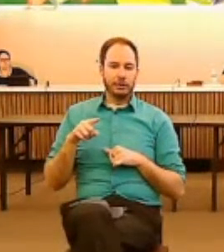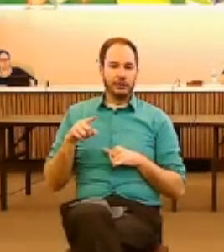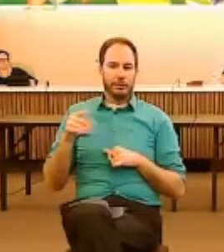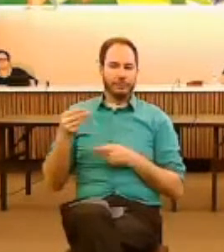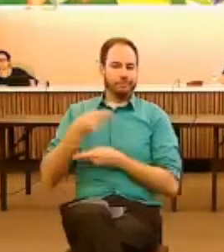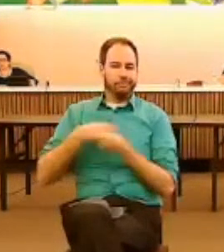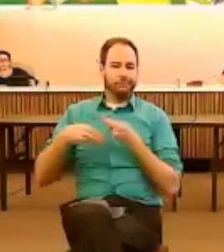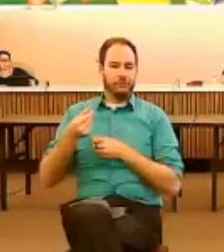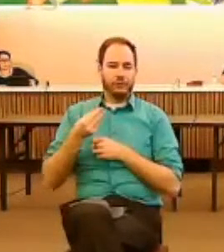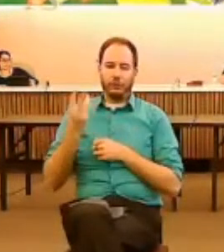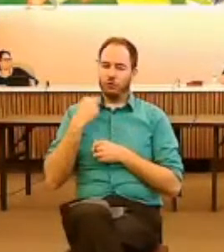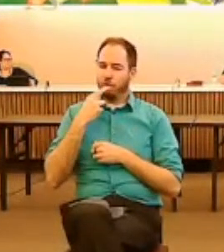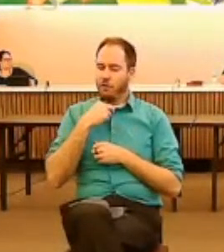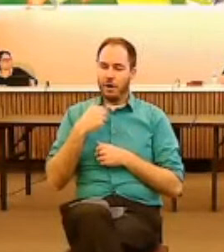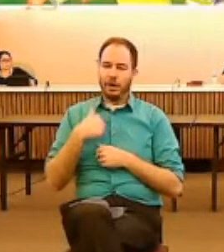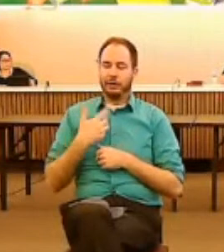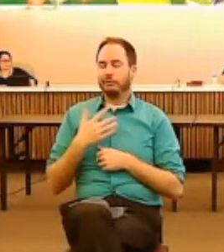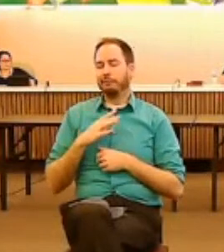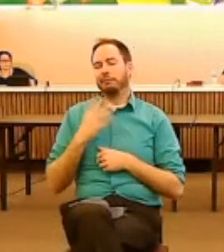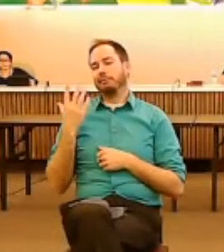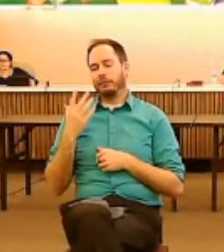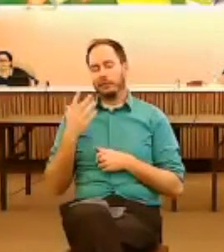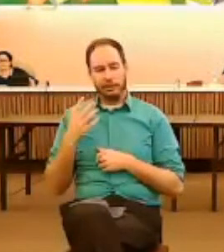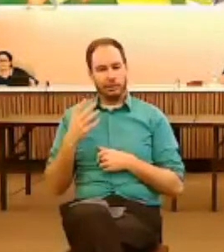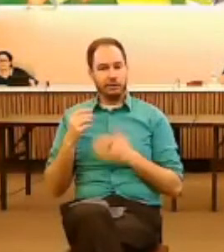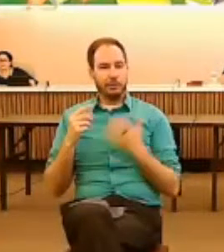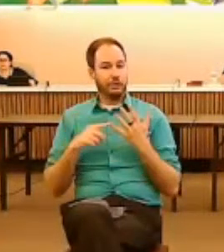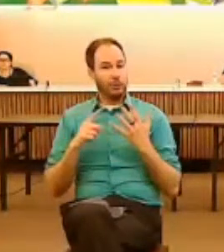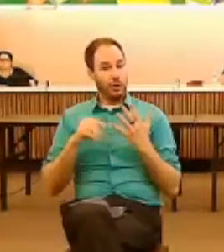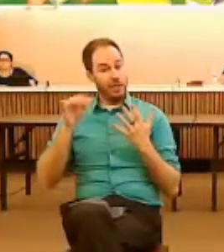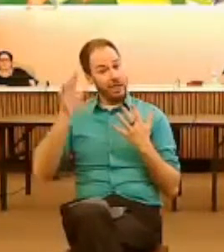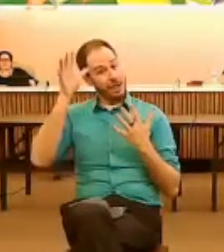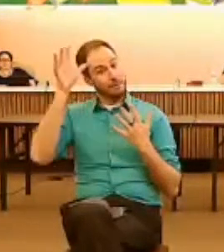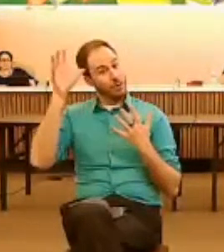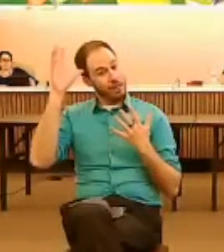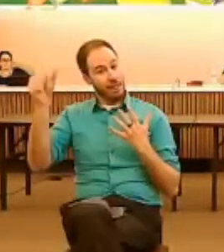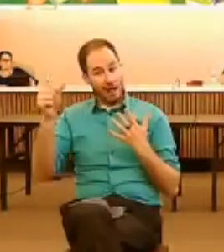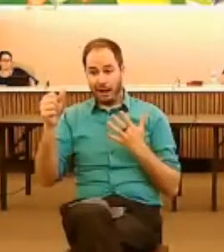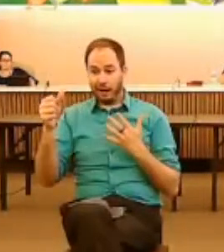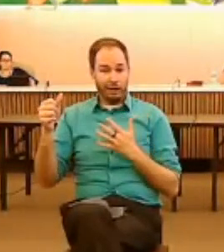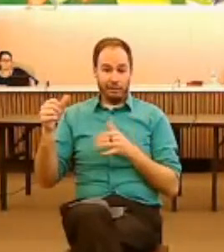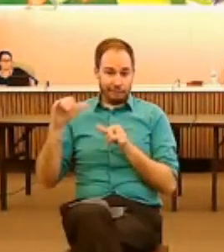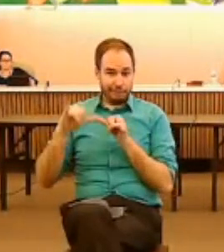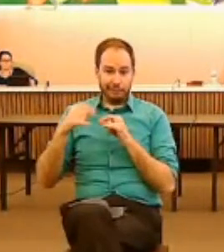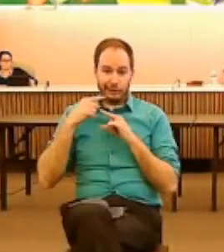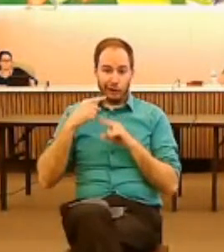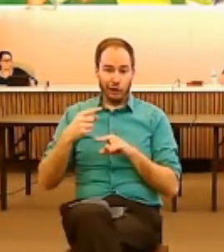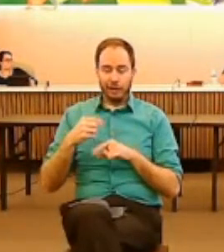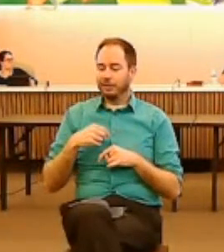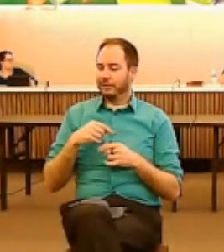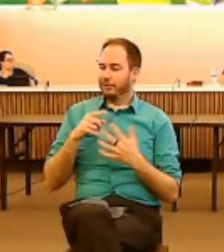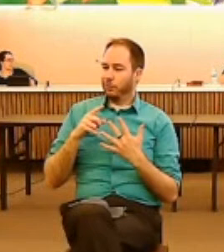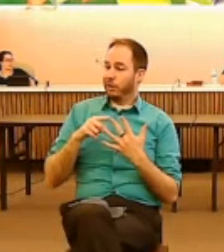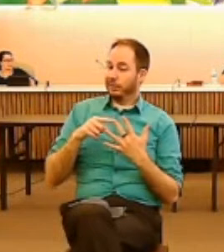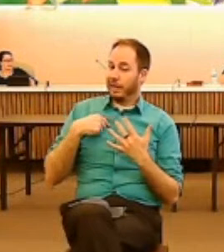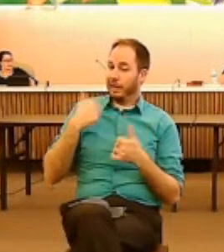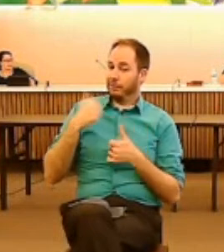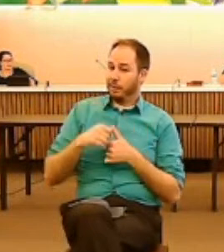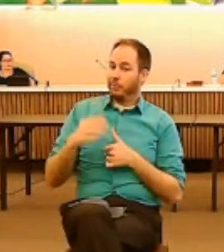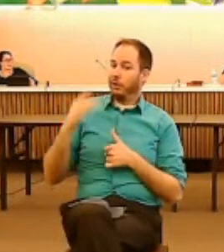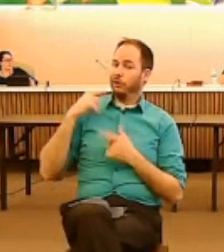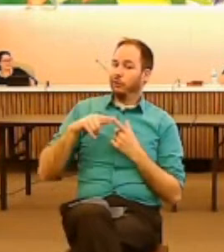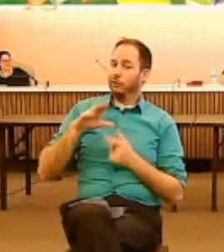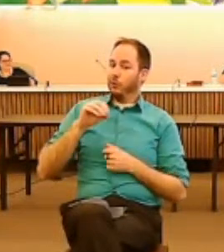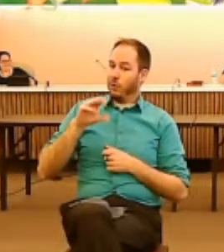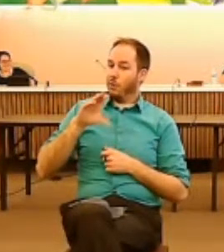rotation of restaurants that have attempted Ever to since the start there. moose left, it hasn't been any good. Mhm. Well, see, I go all the way back to Coco's